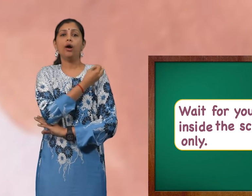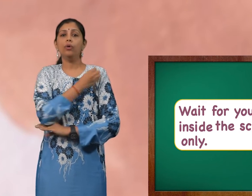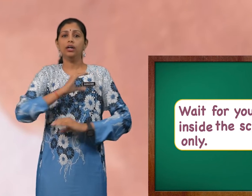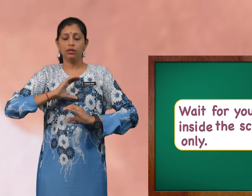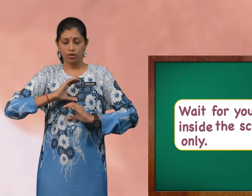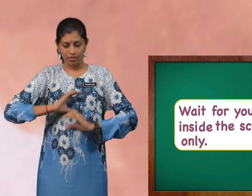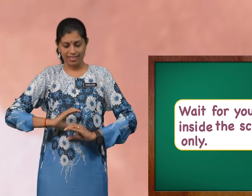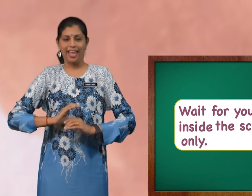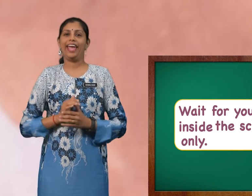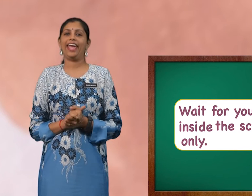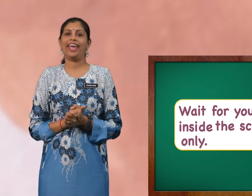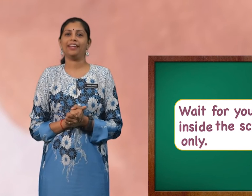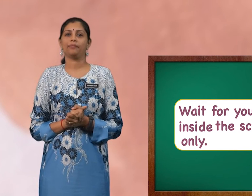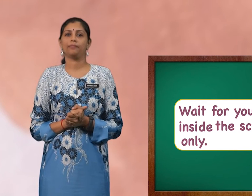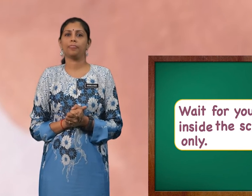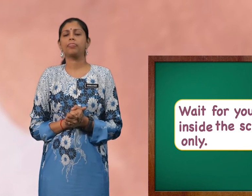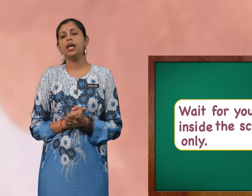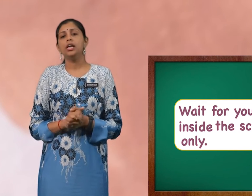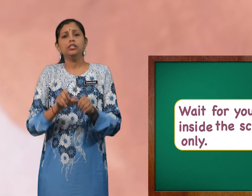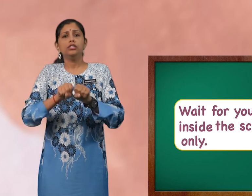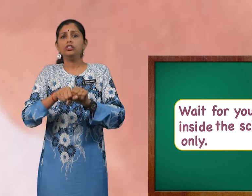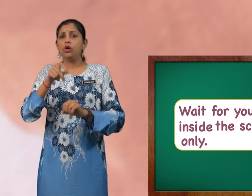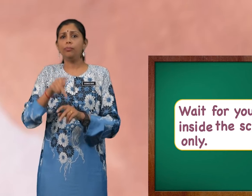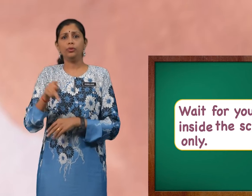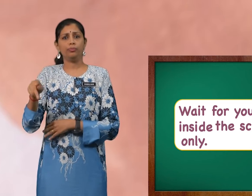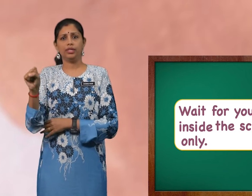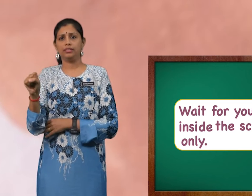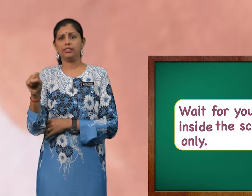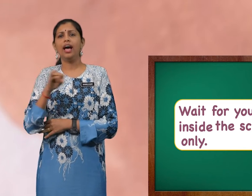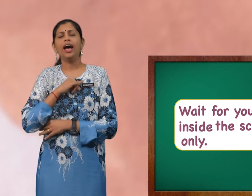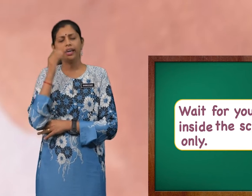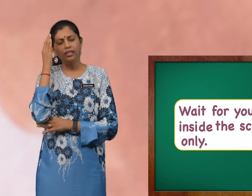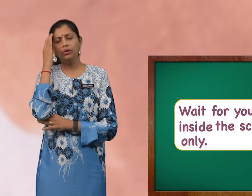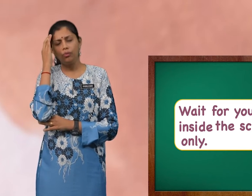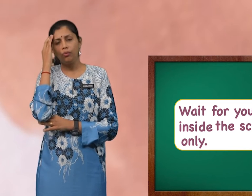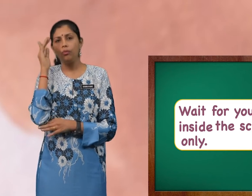our content. So pupils, I know